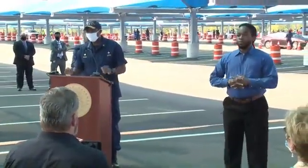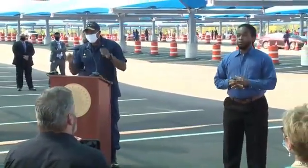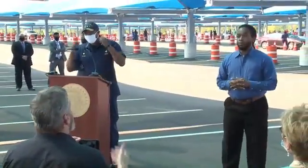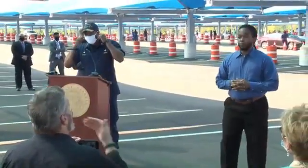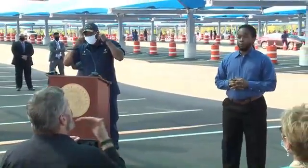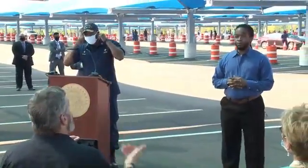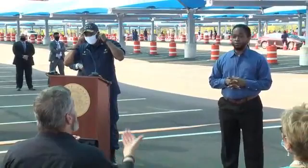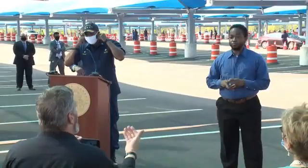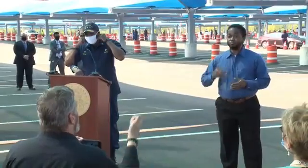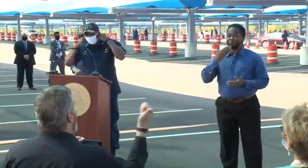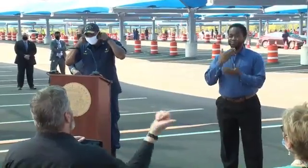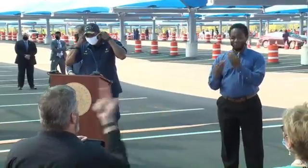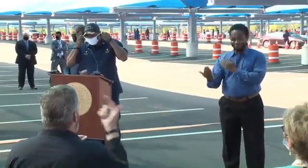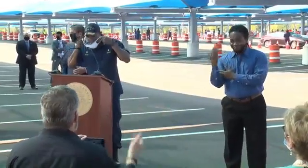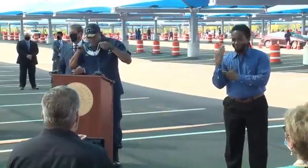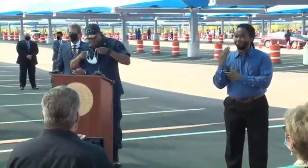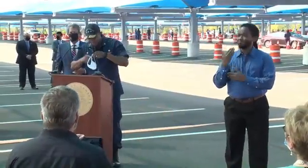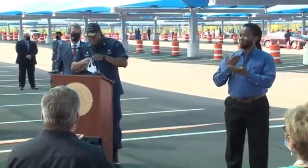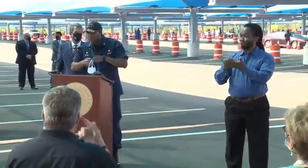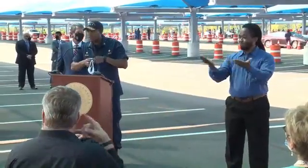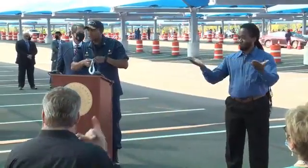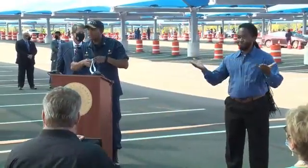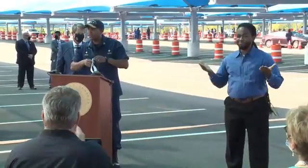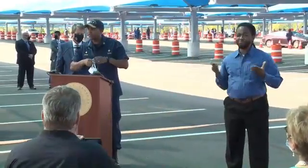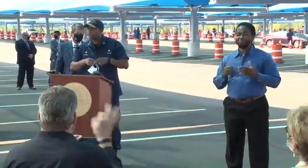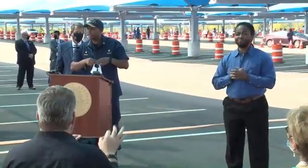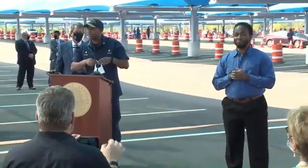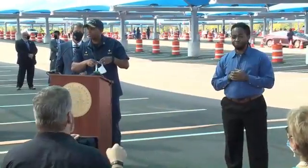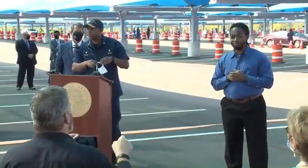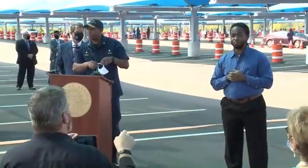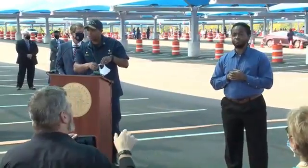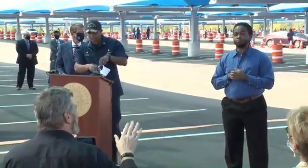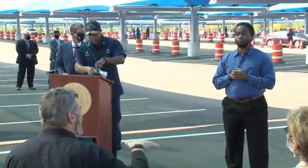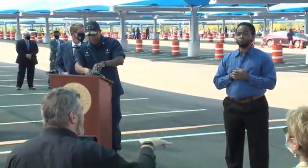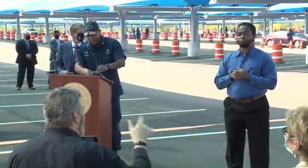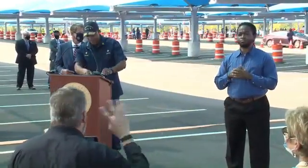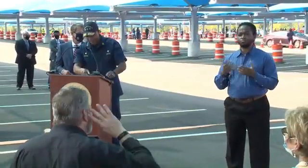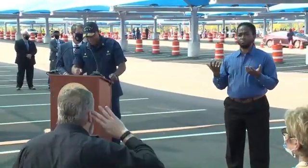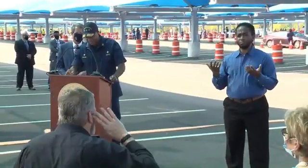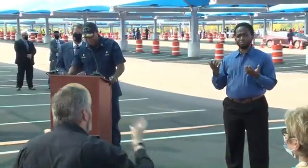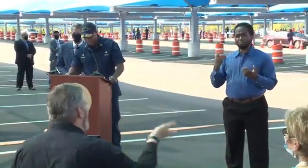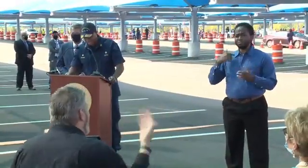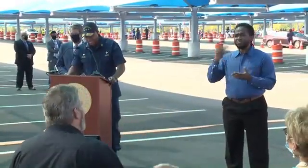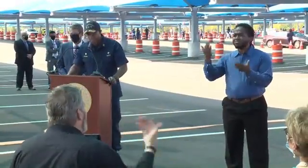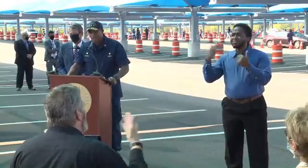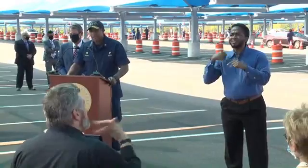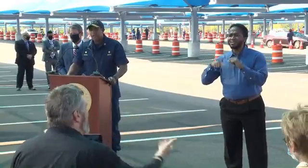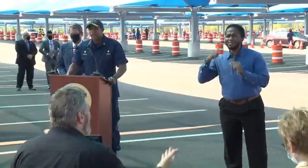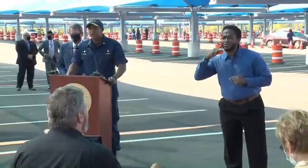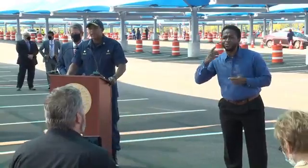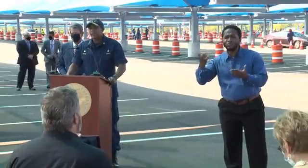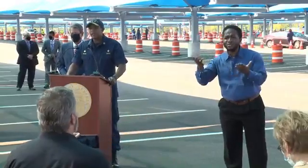Well, good morning, everyone. You all can do better than that, Georgia. Good morning, everyone. Good morning.